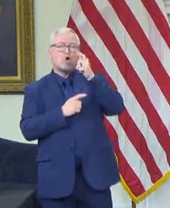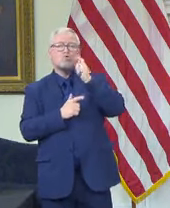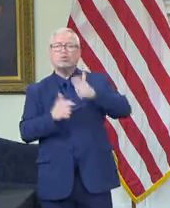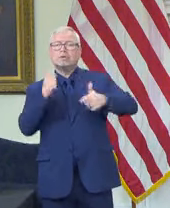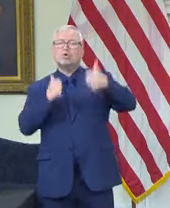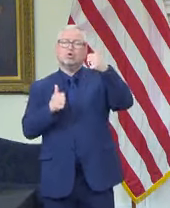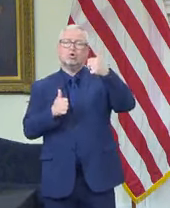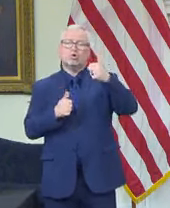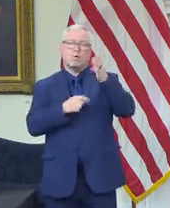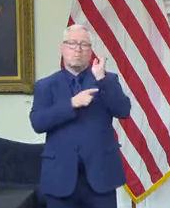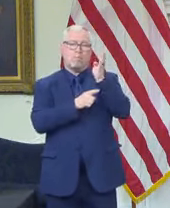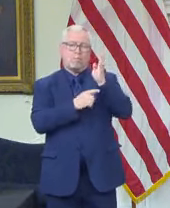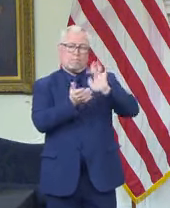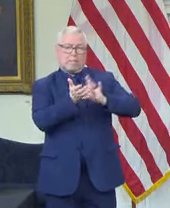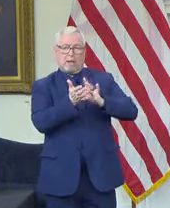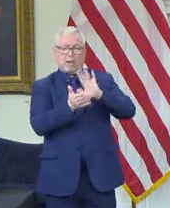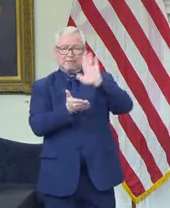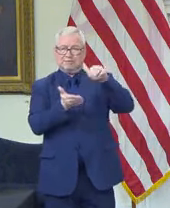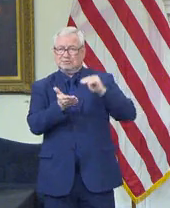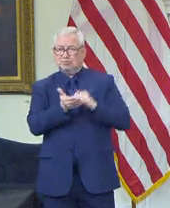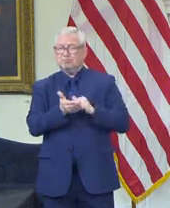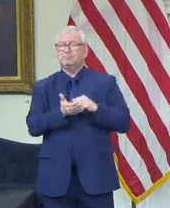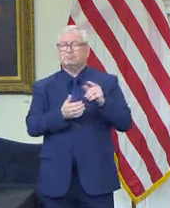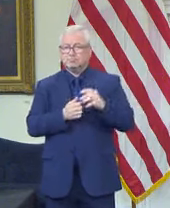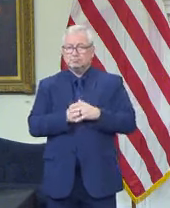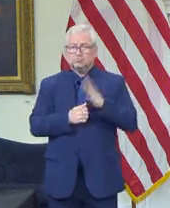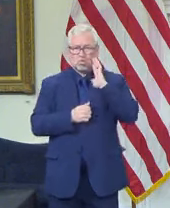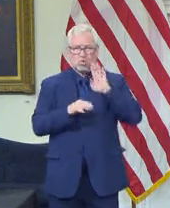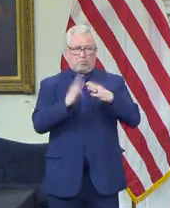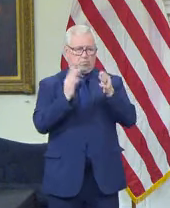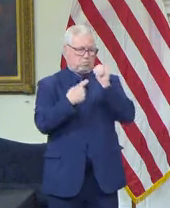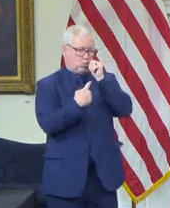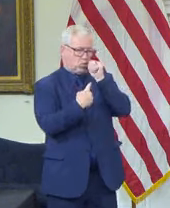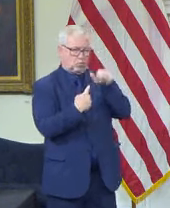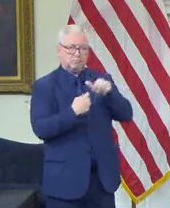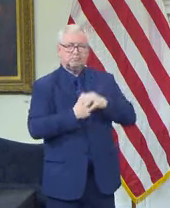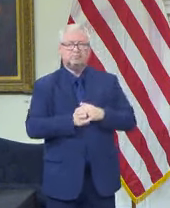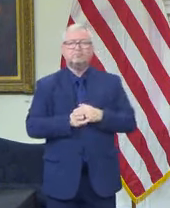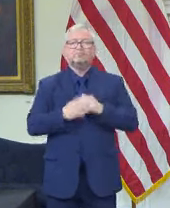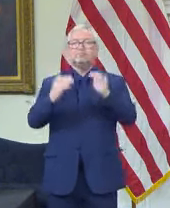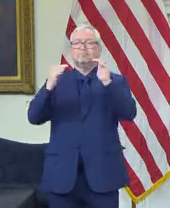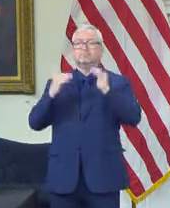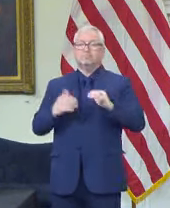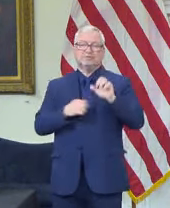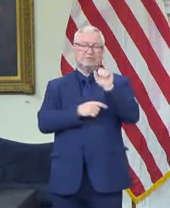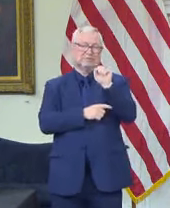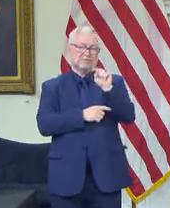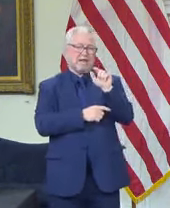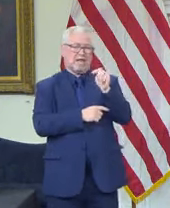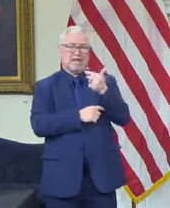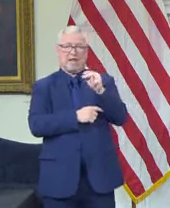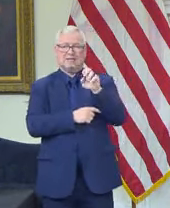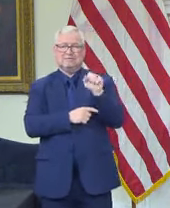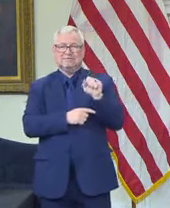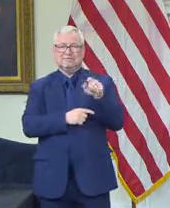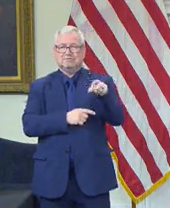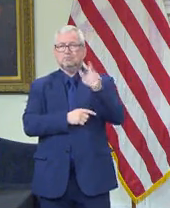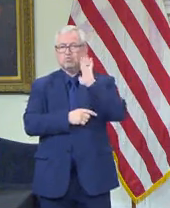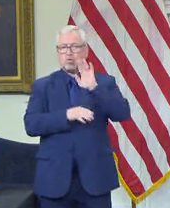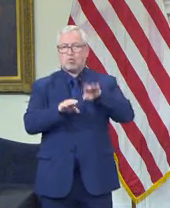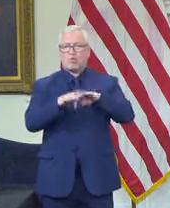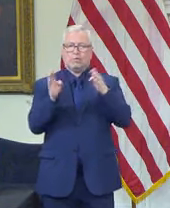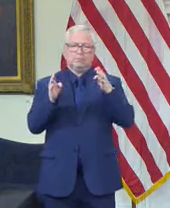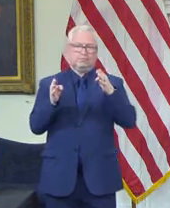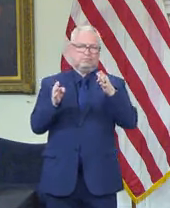site at St. Agnes Hospital in Baltimore is on track to open Saturday. As of today, we have